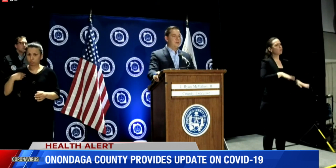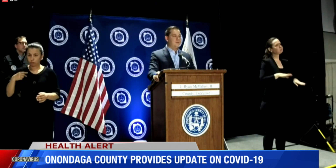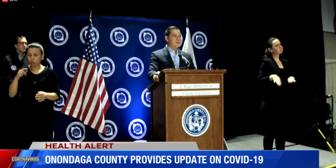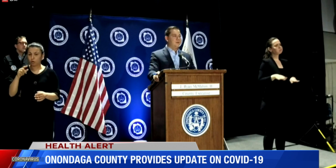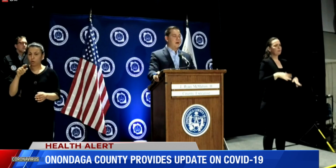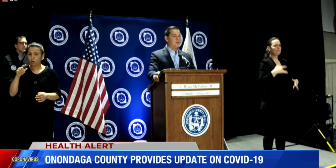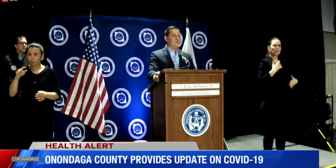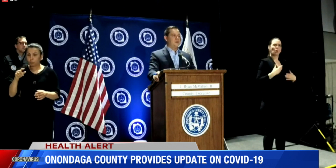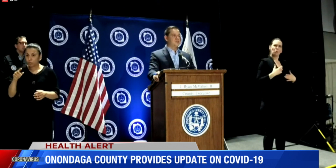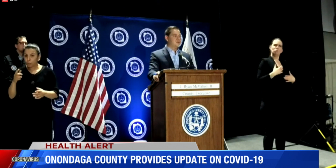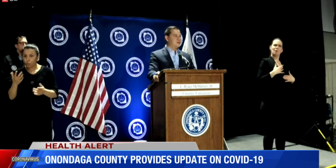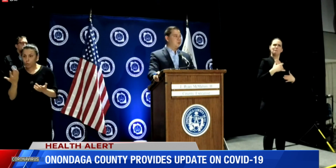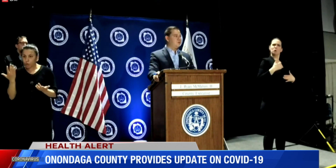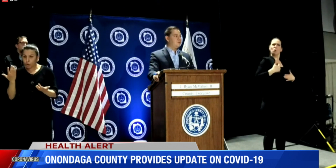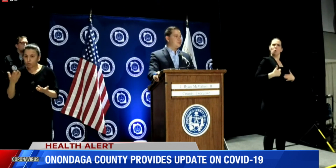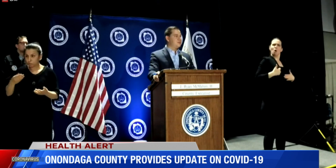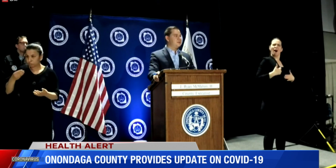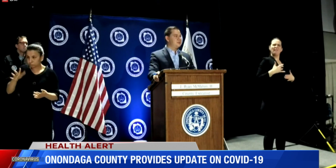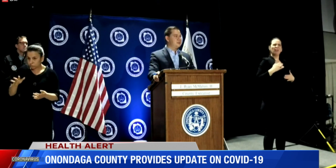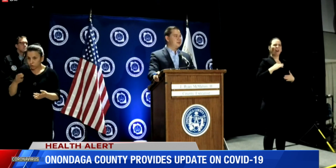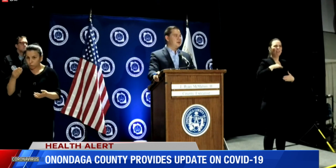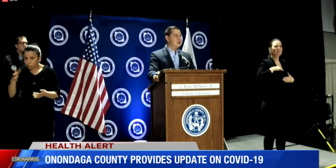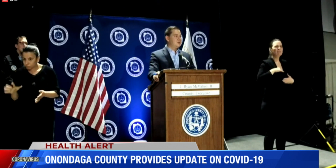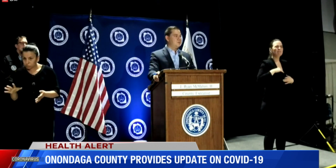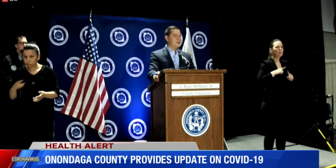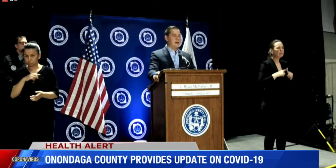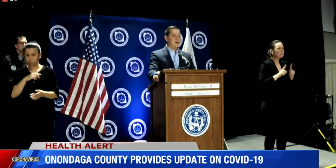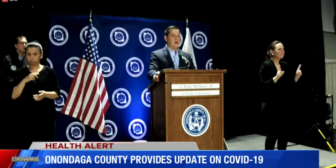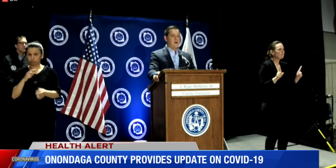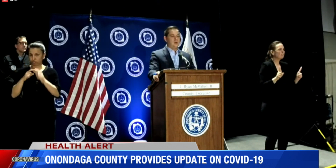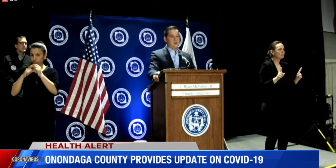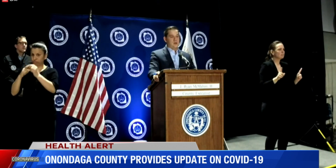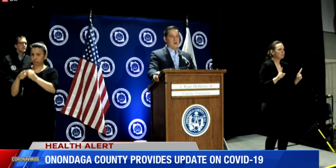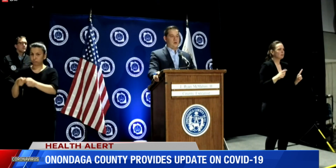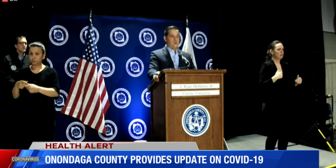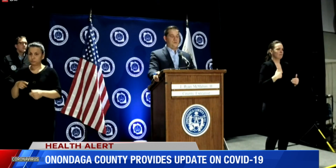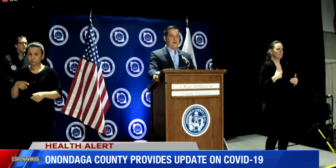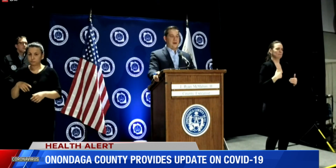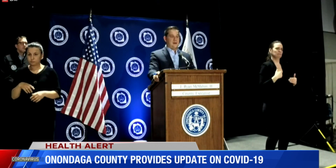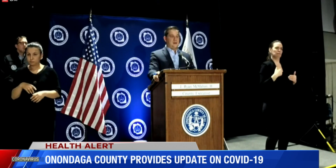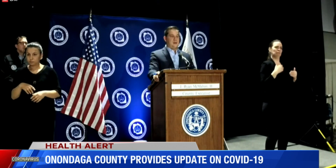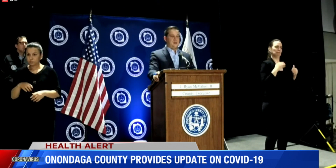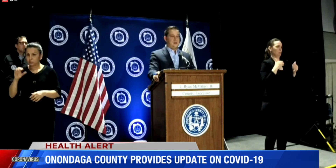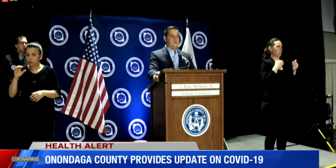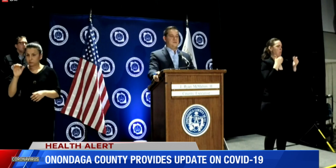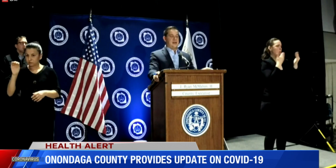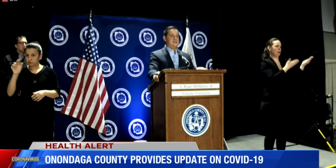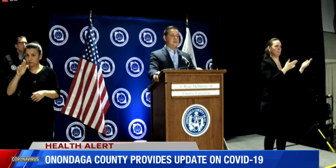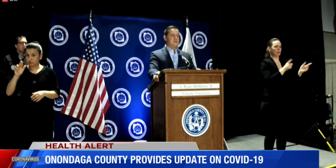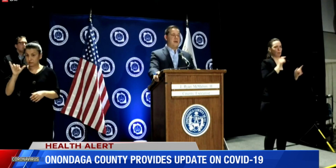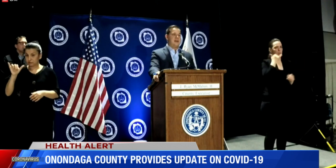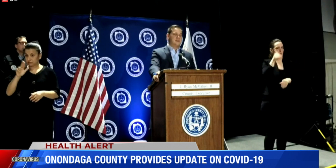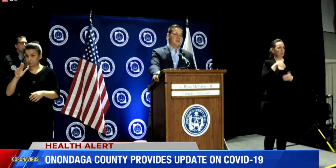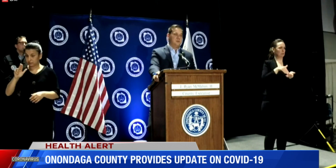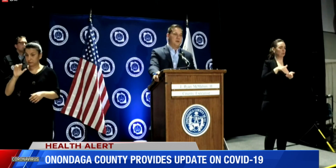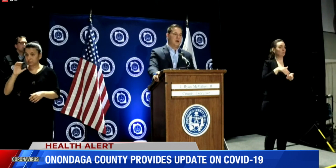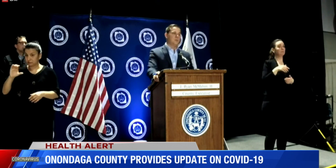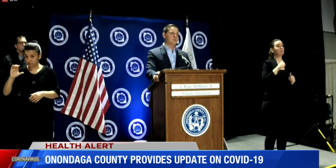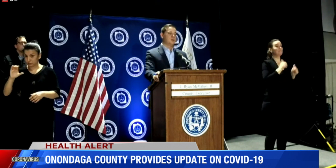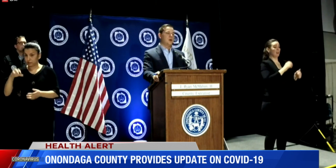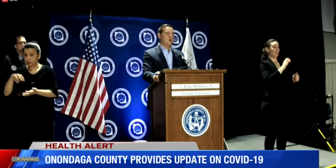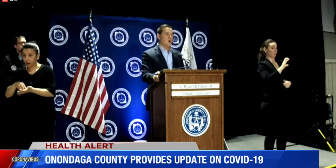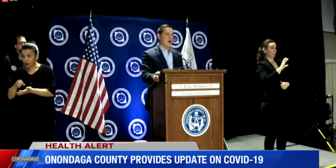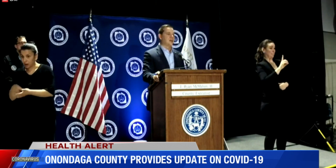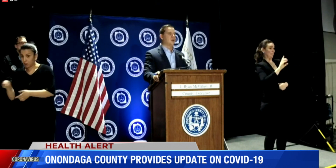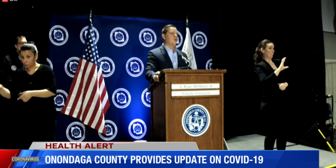Usually the health professionals like to wait for the CDC to make that call. We've had, if testing capacity